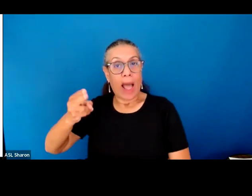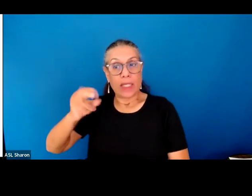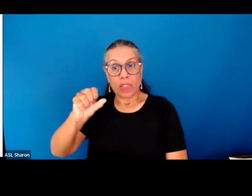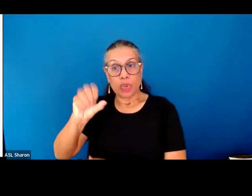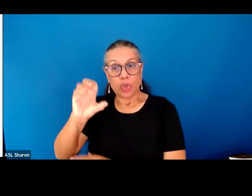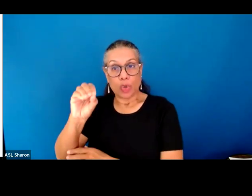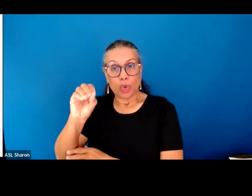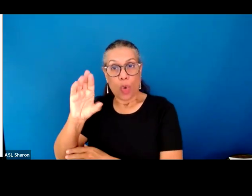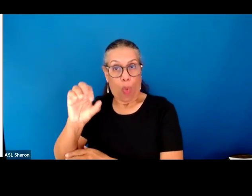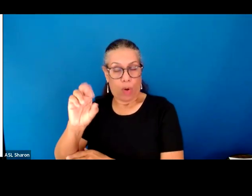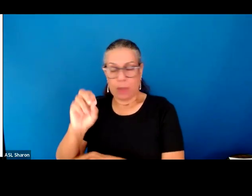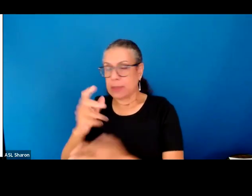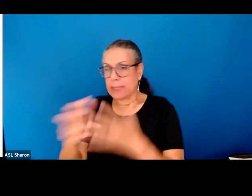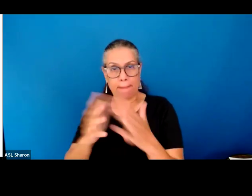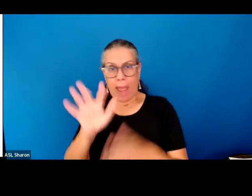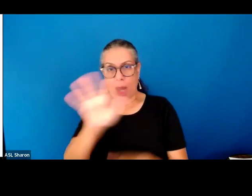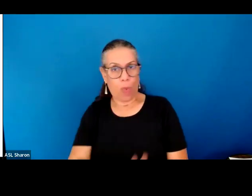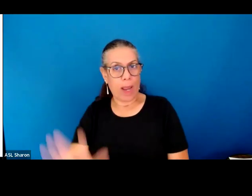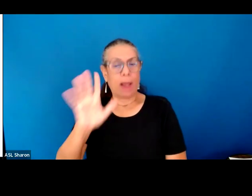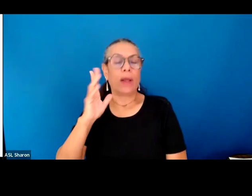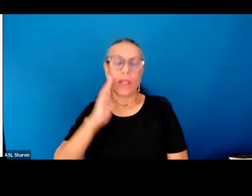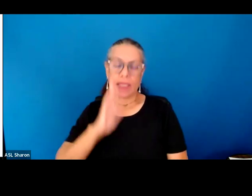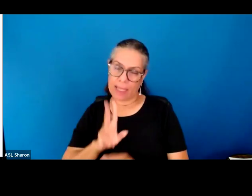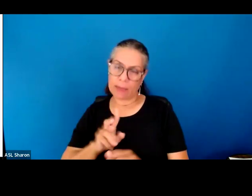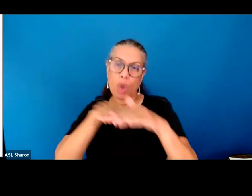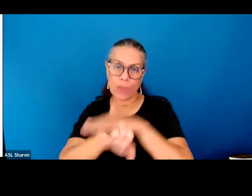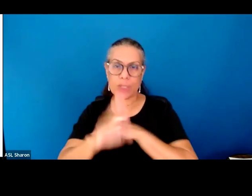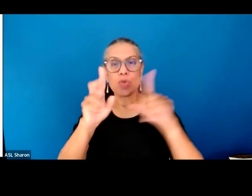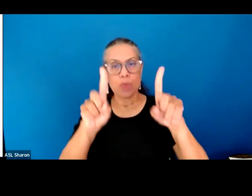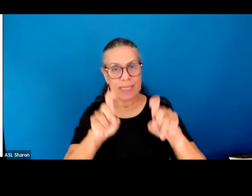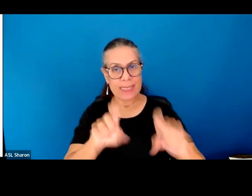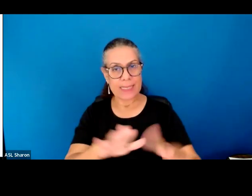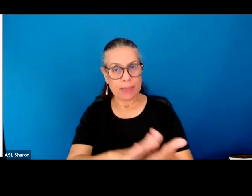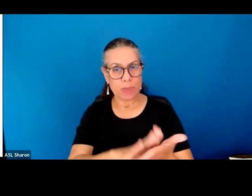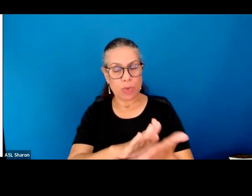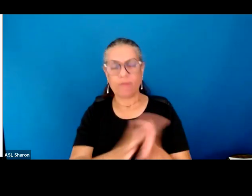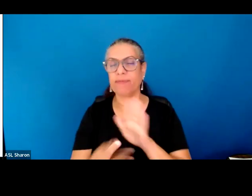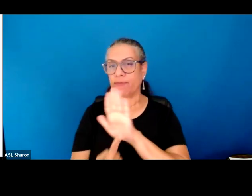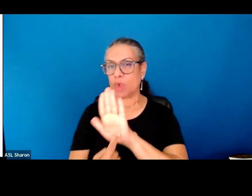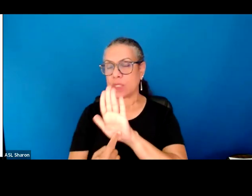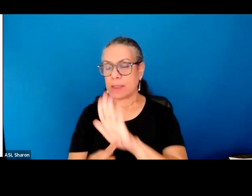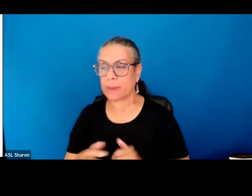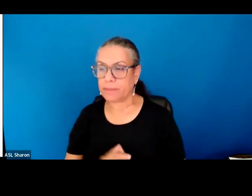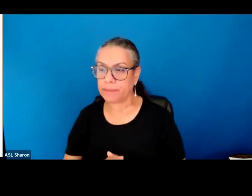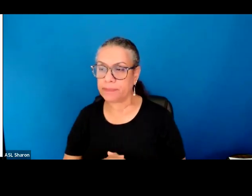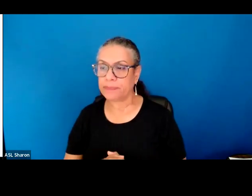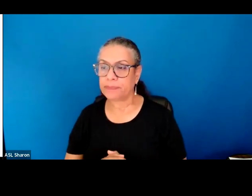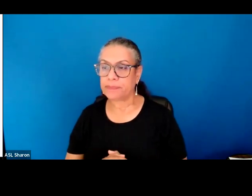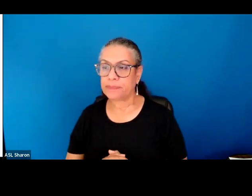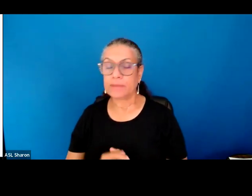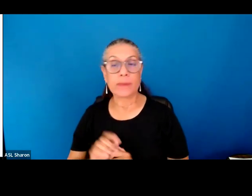no matter where they lived in the city, would enter our exam schools. For instance, this could be implemented by either